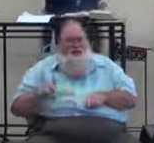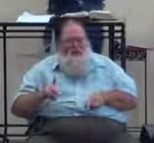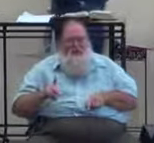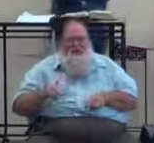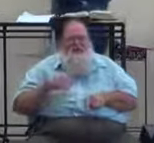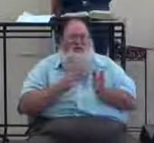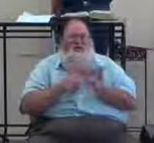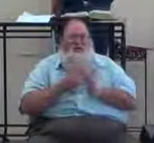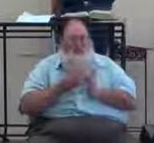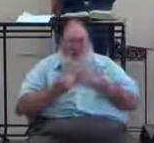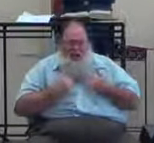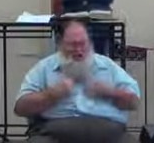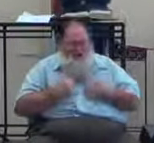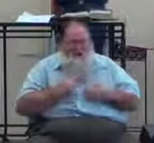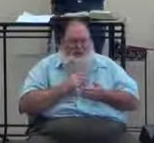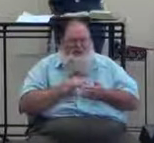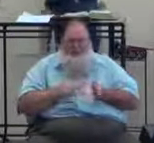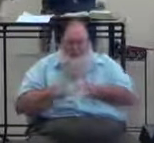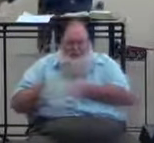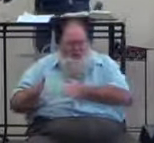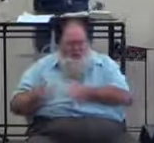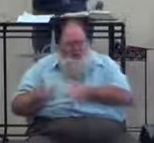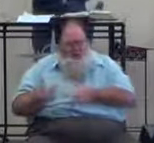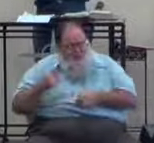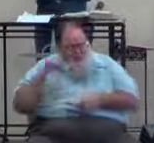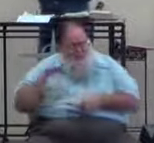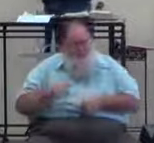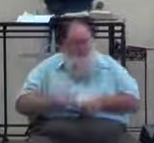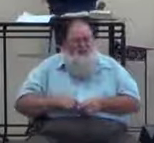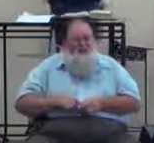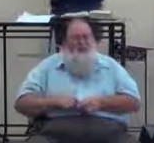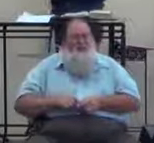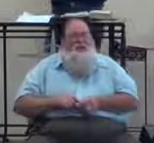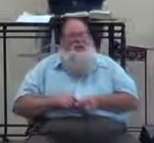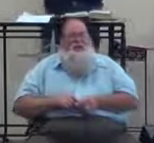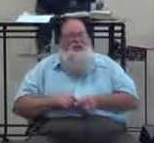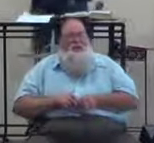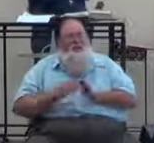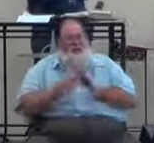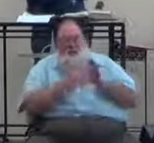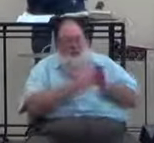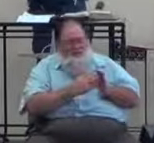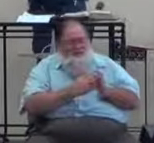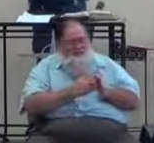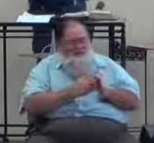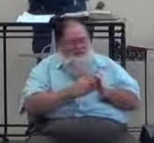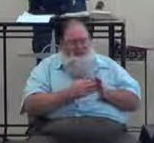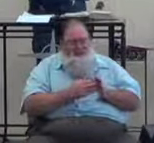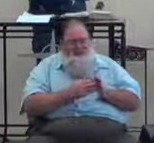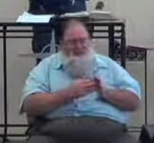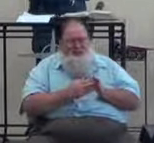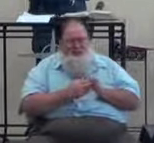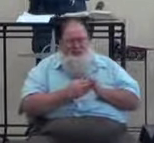and Fort Wayne and Indianapolis and San Diego, California, and New York and China. He's